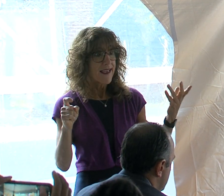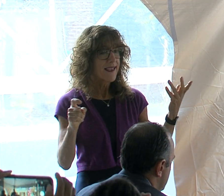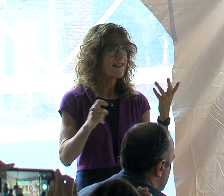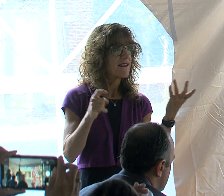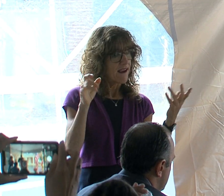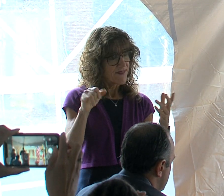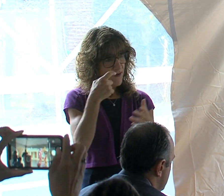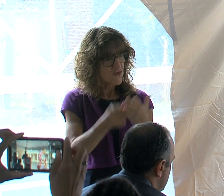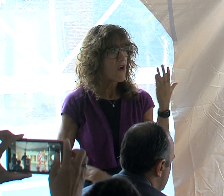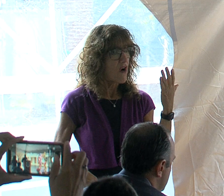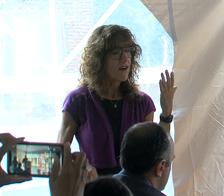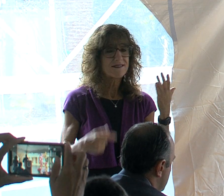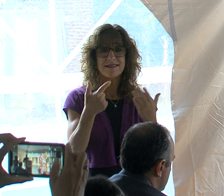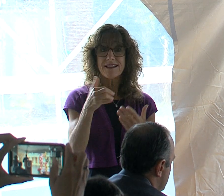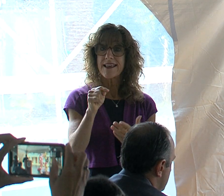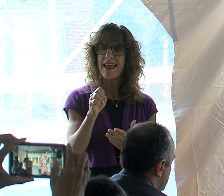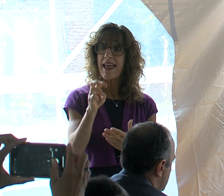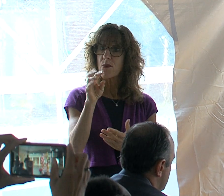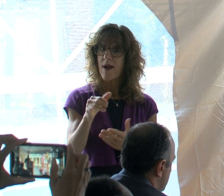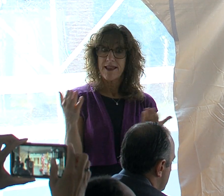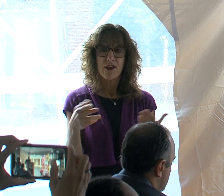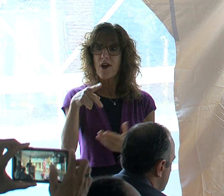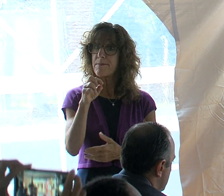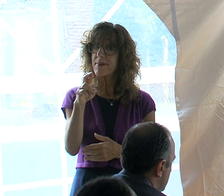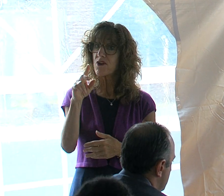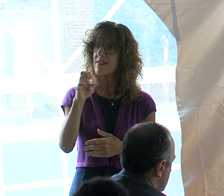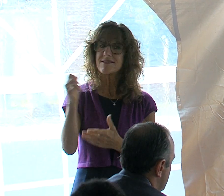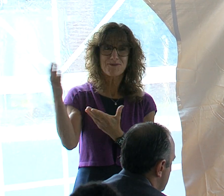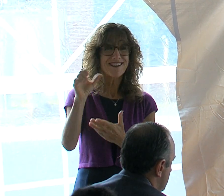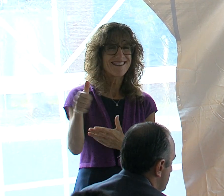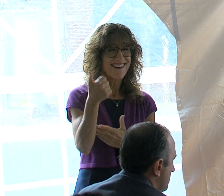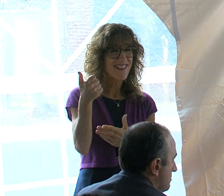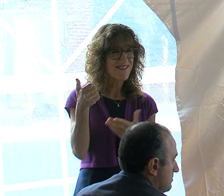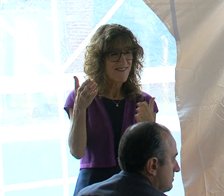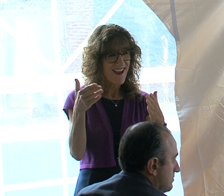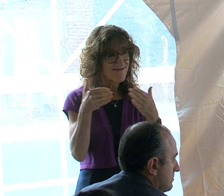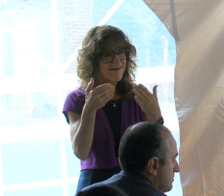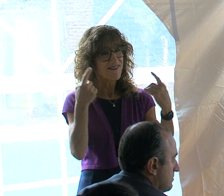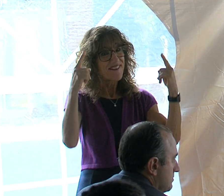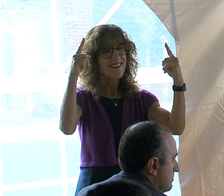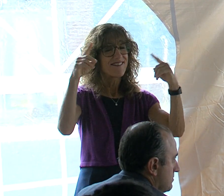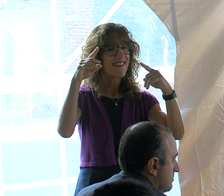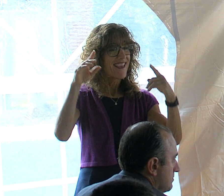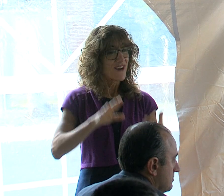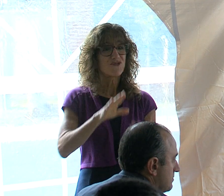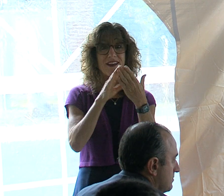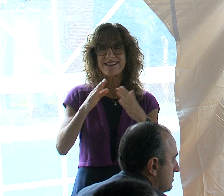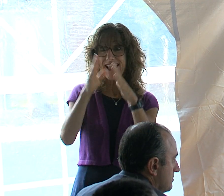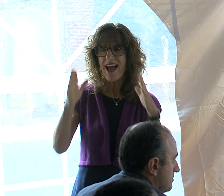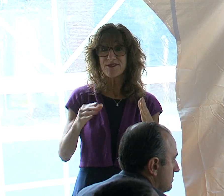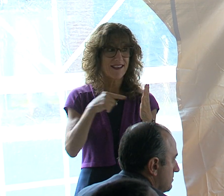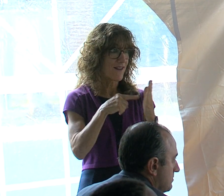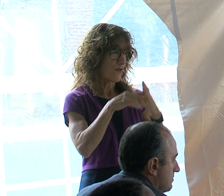priority, and Gateway at Peerless brings yet another step closer to effectively addressing housing and